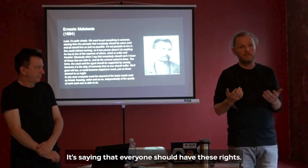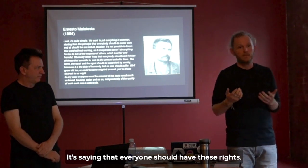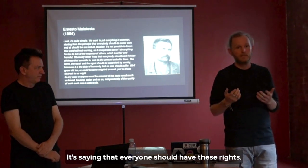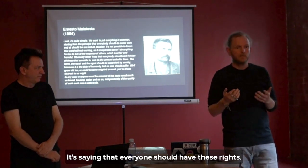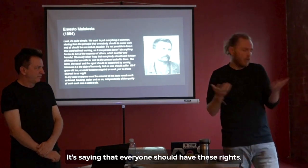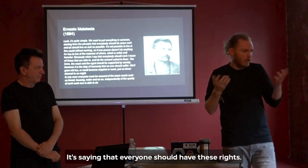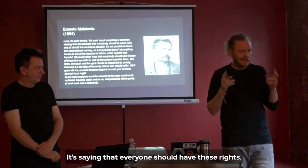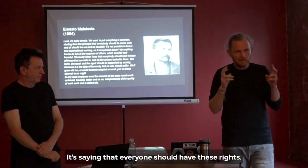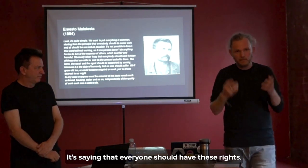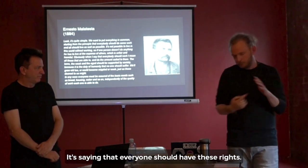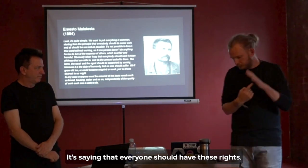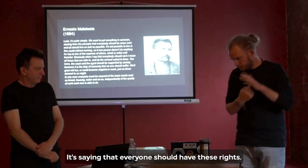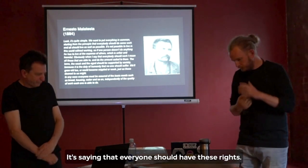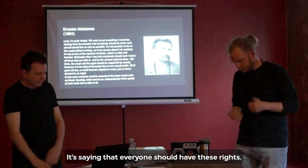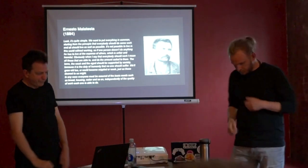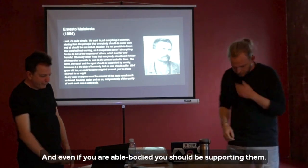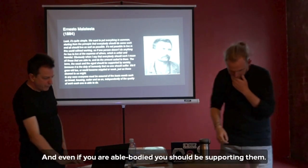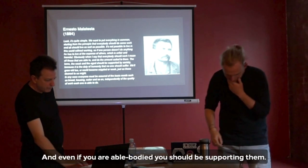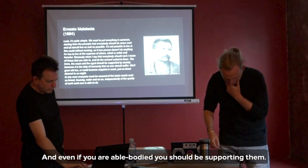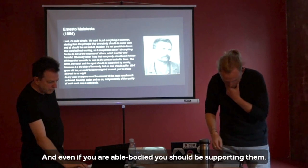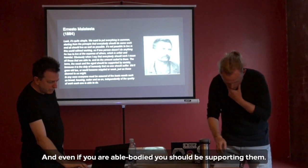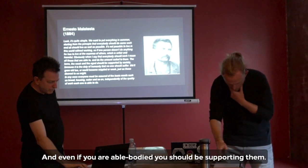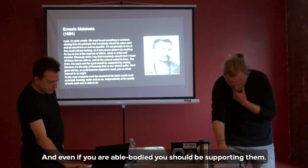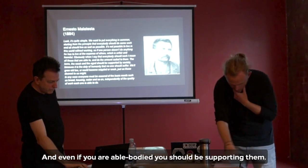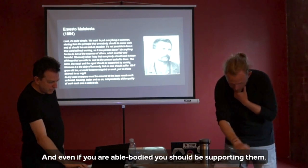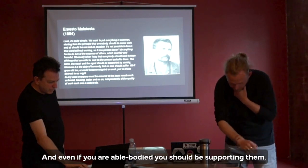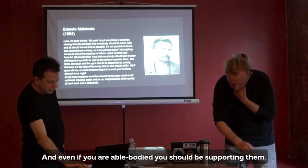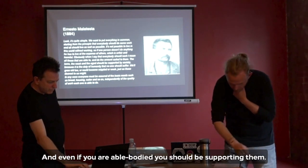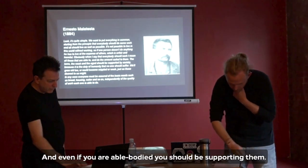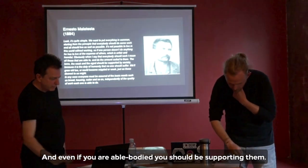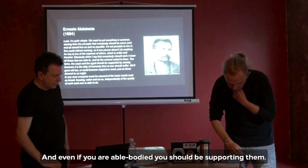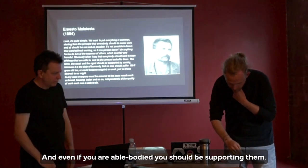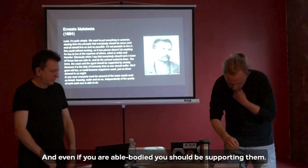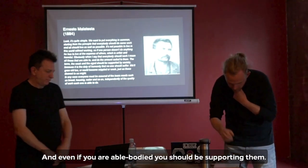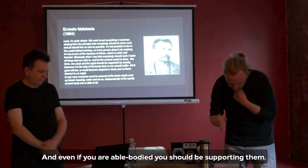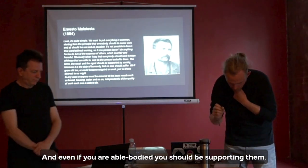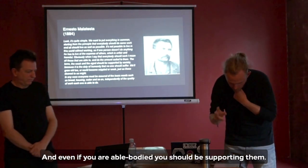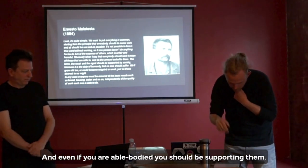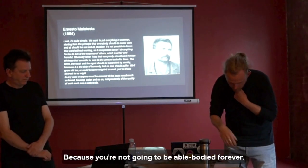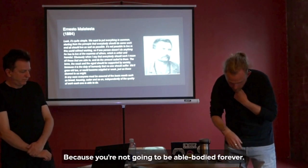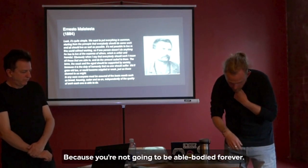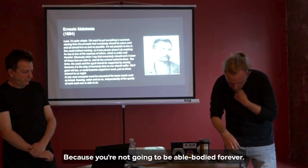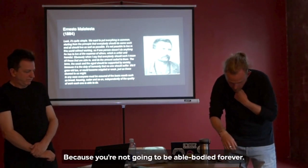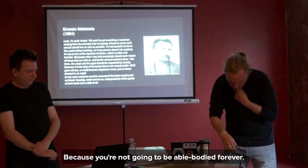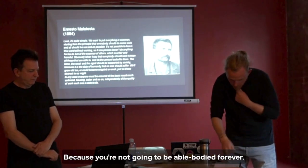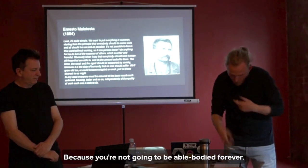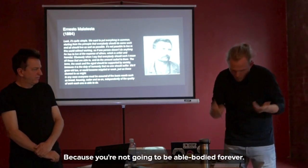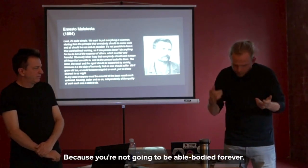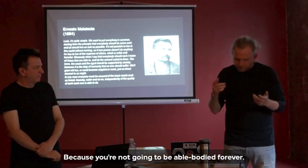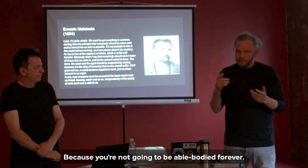everyone should have these rights, and even if you're able-bodied, you should be supporting them because you're not going to be able-bodied forever.